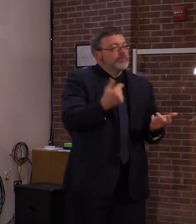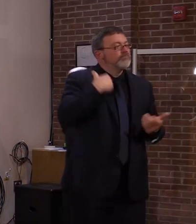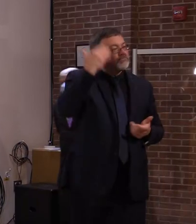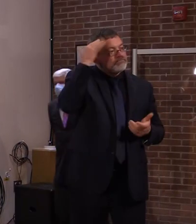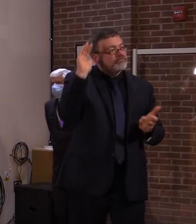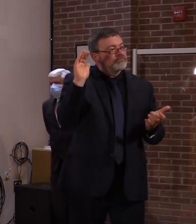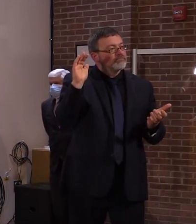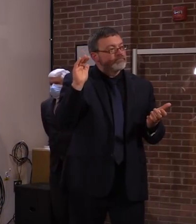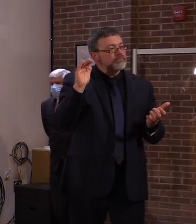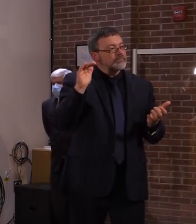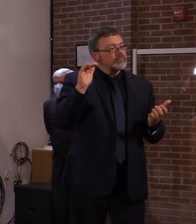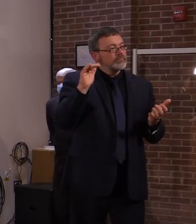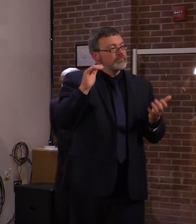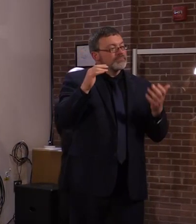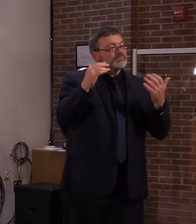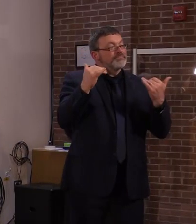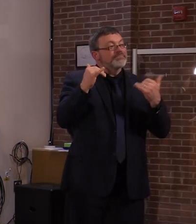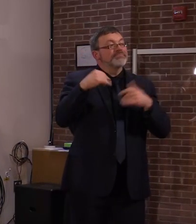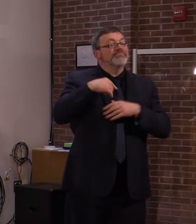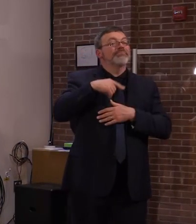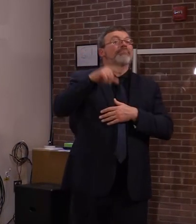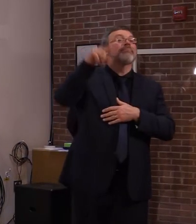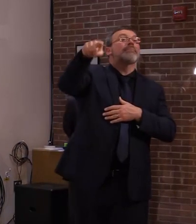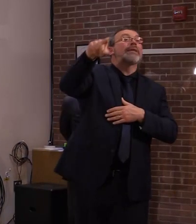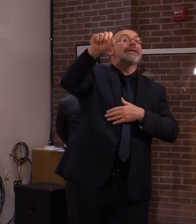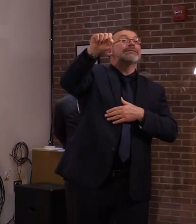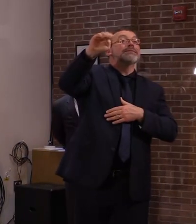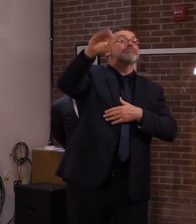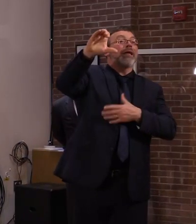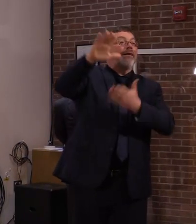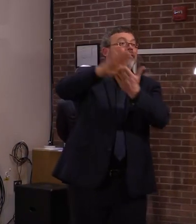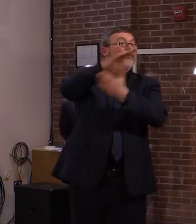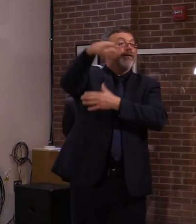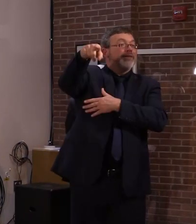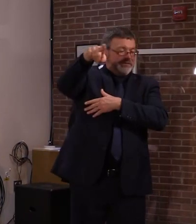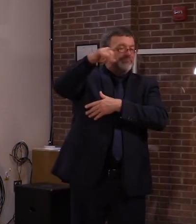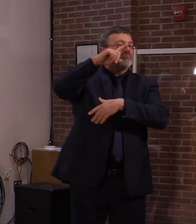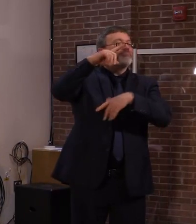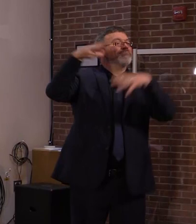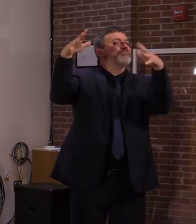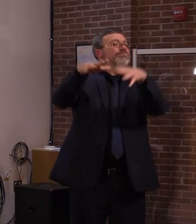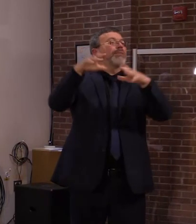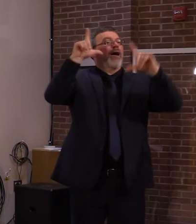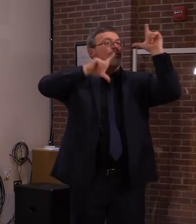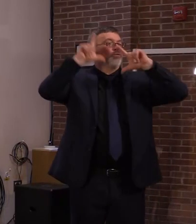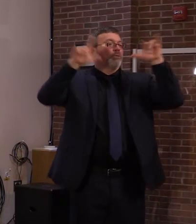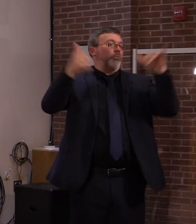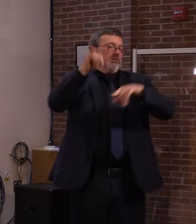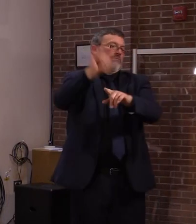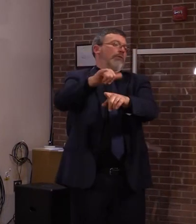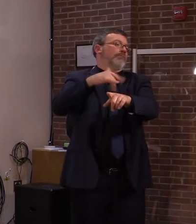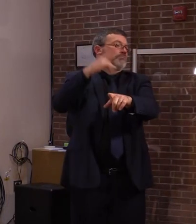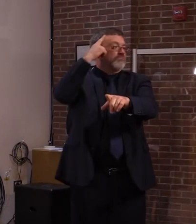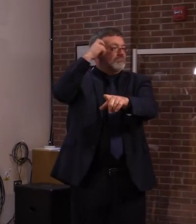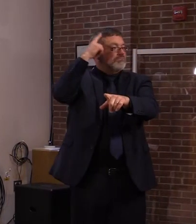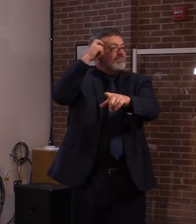College. That's what I would guess. So it just depends on whatever happened in that